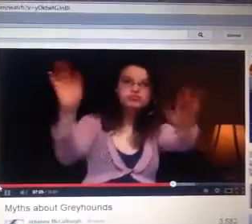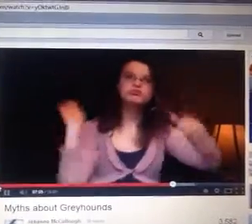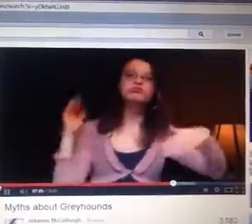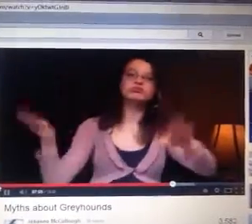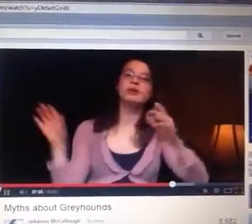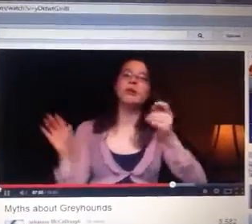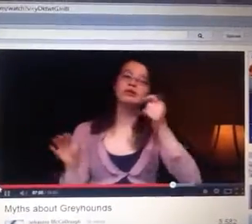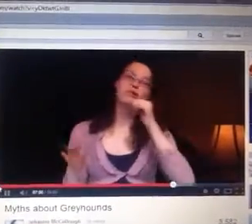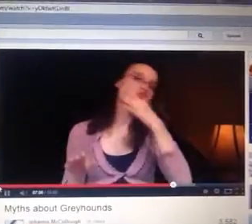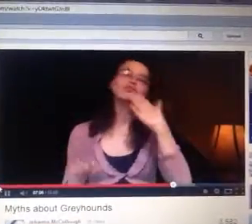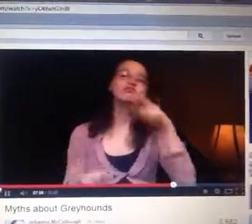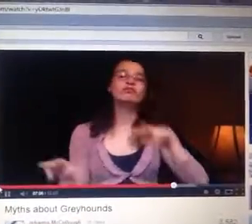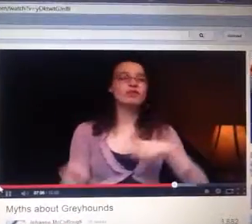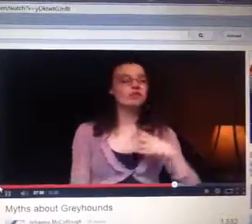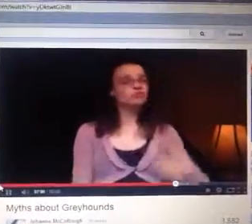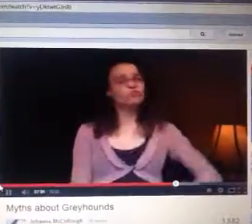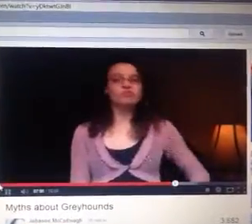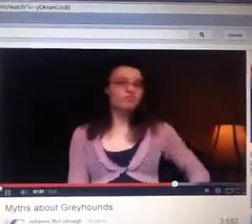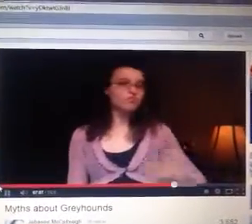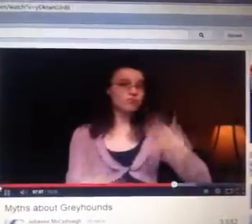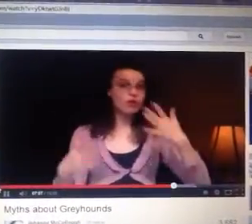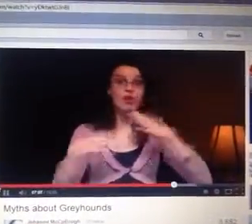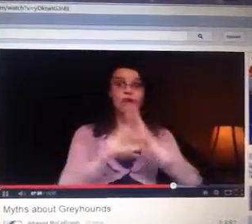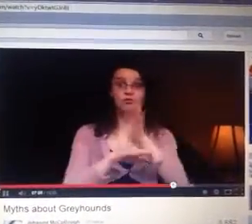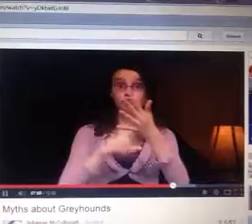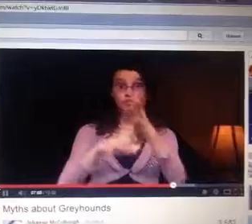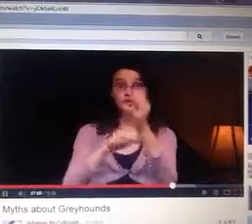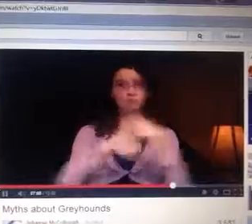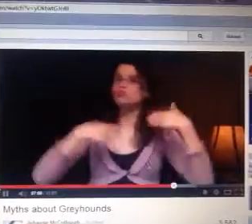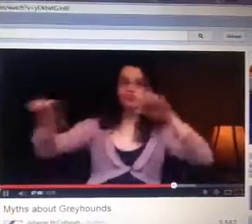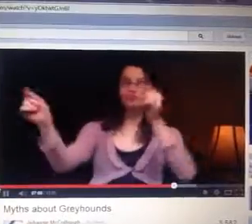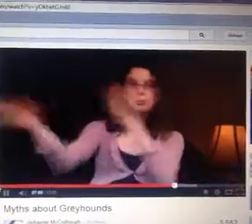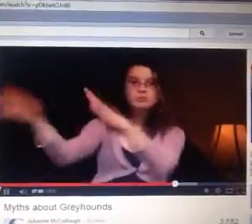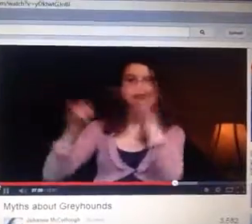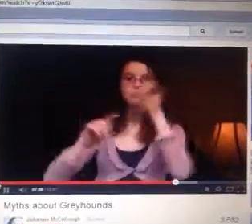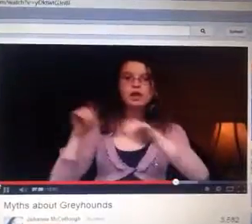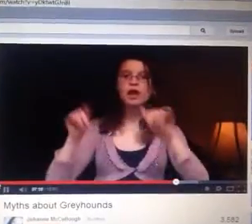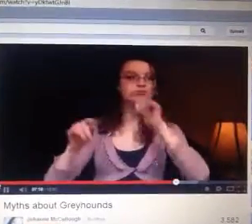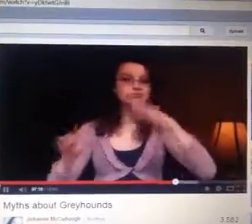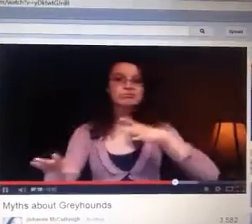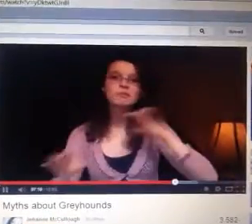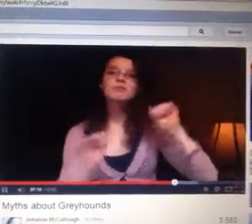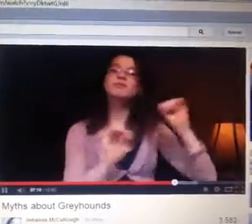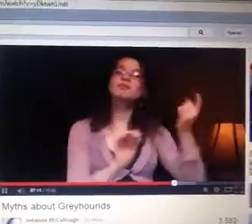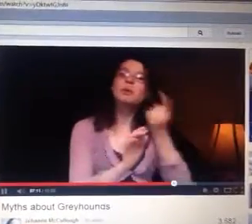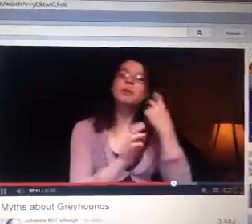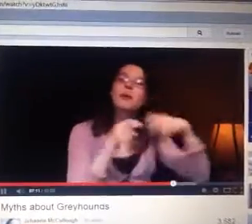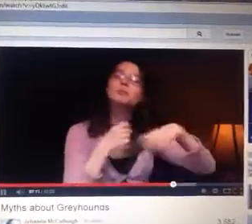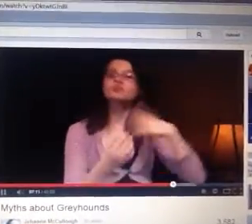And some had home visits, some didn't. Some just gave you the dog and let you went ahead.